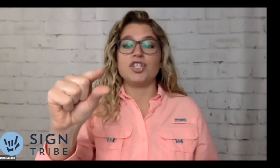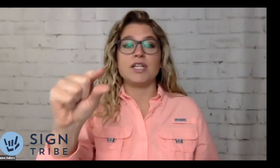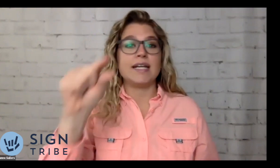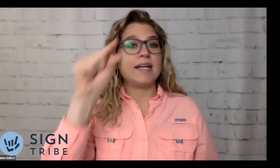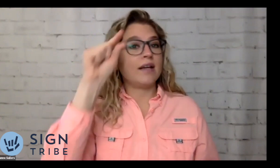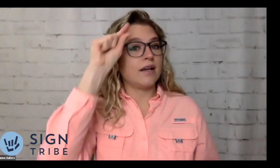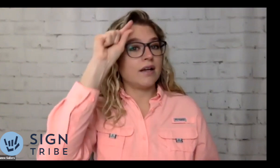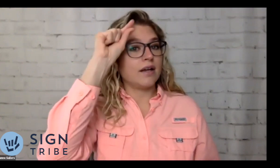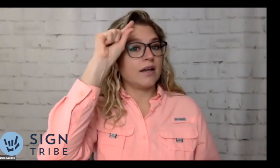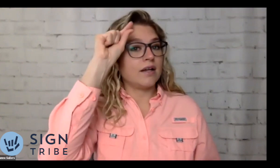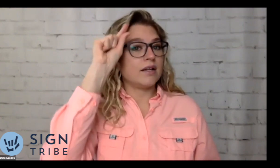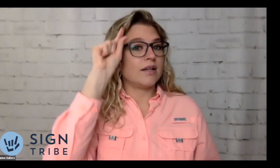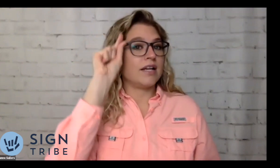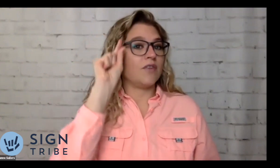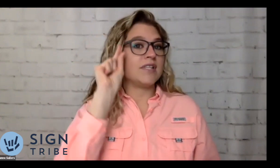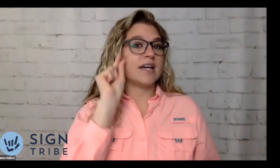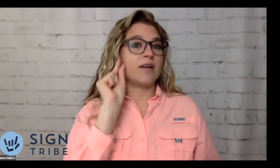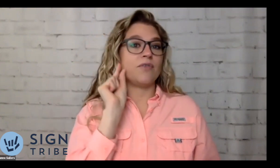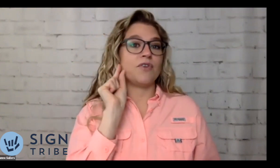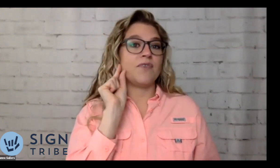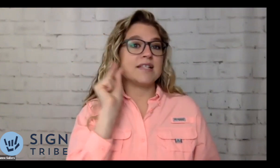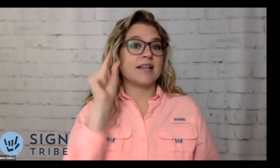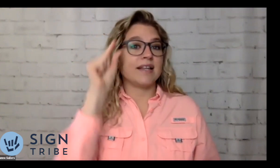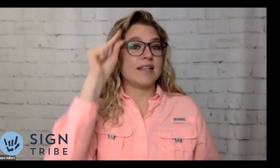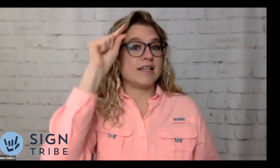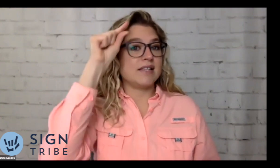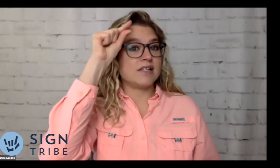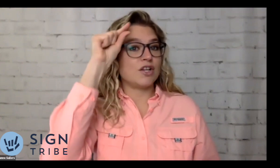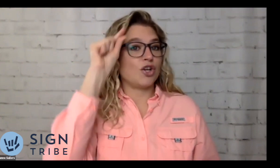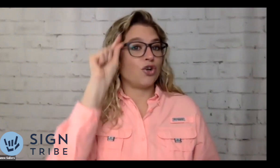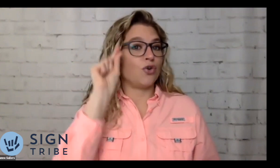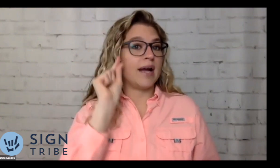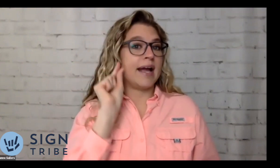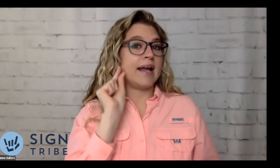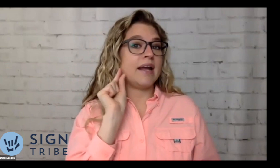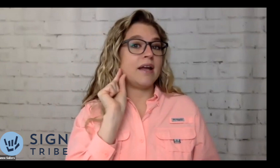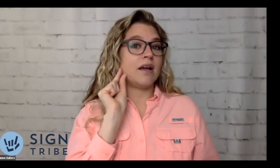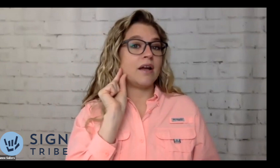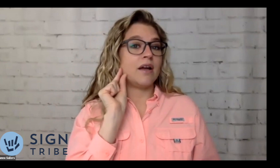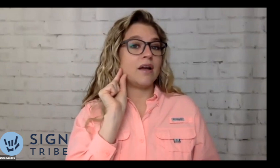G down the side of your face like this, gray,